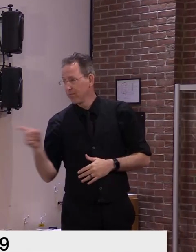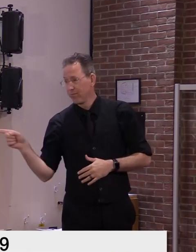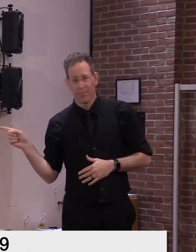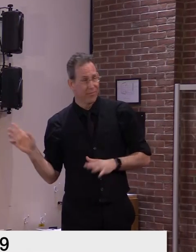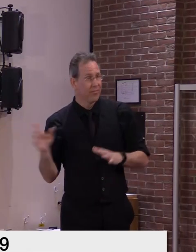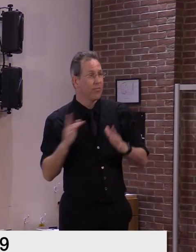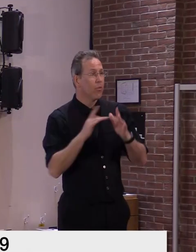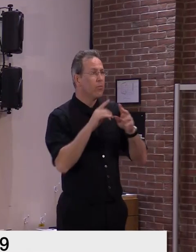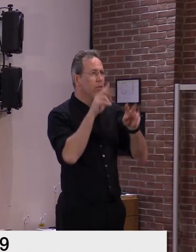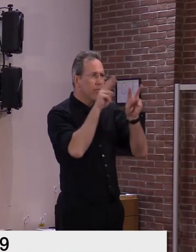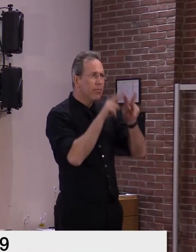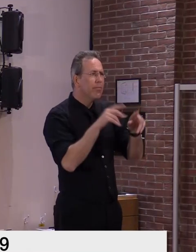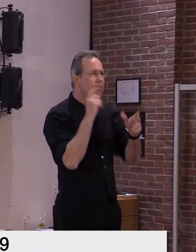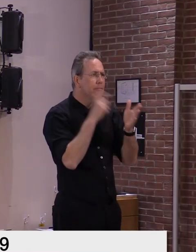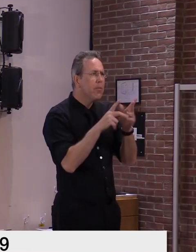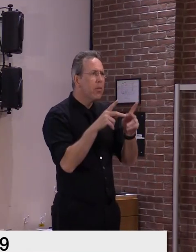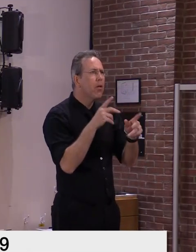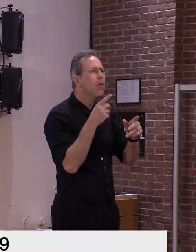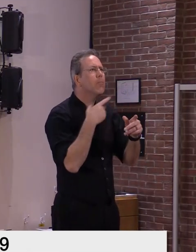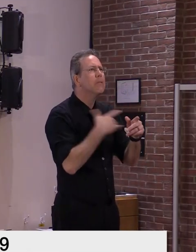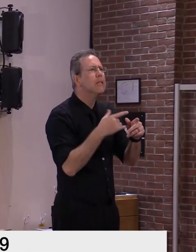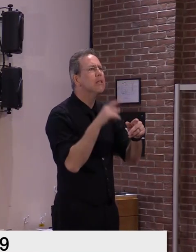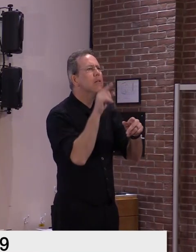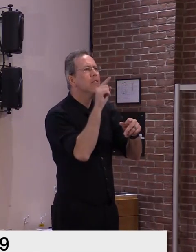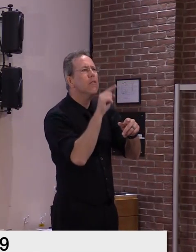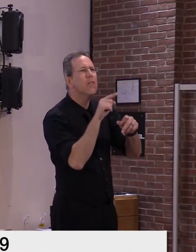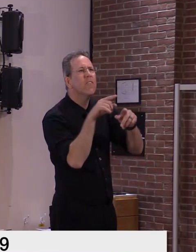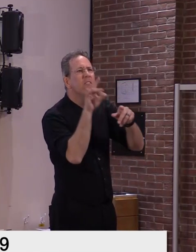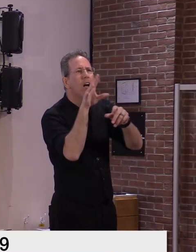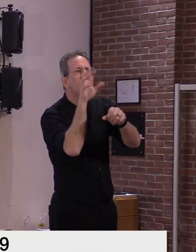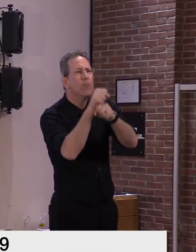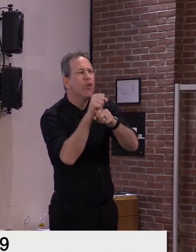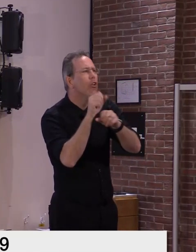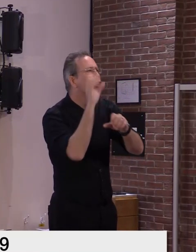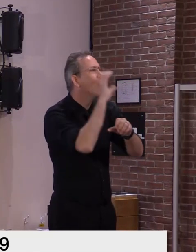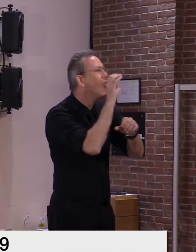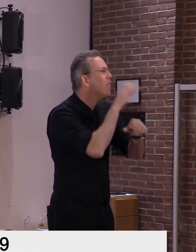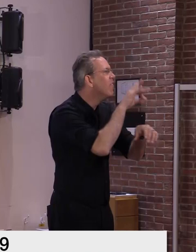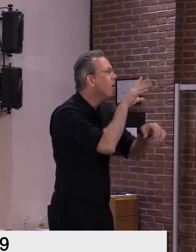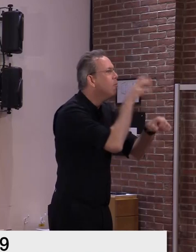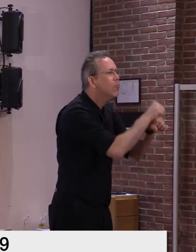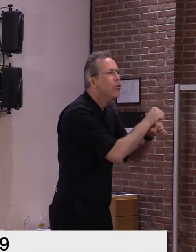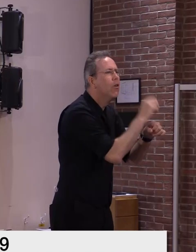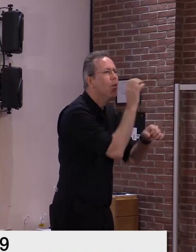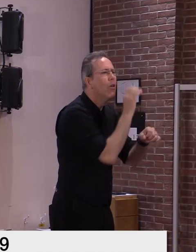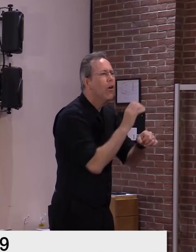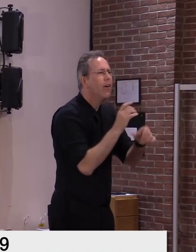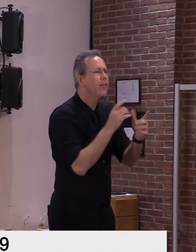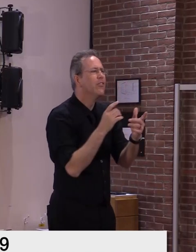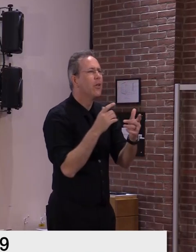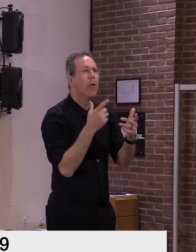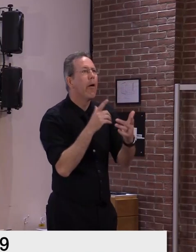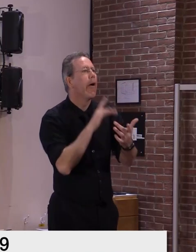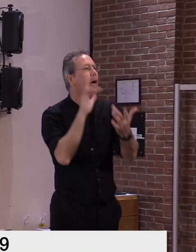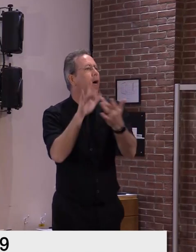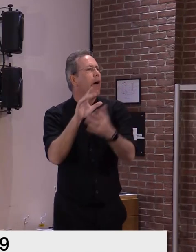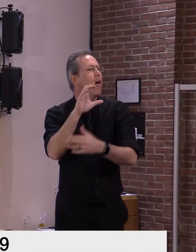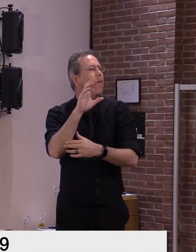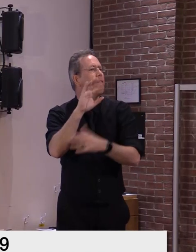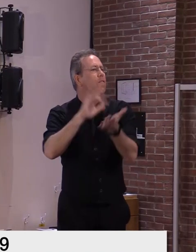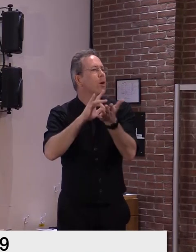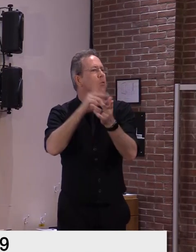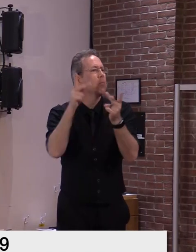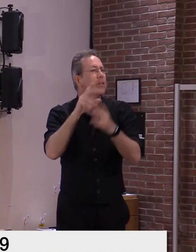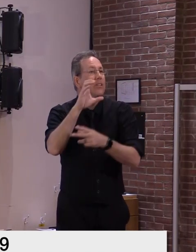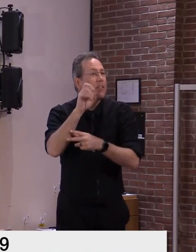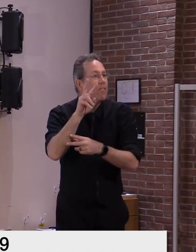exploring around the state. They're using the pharmacy programs in a much more a greater way than we've seen before. So I would